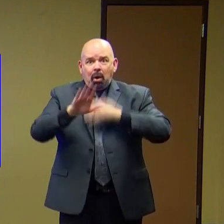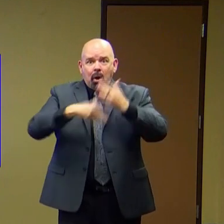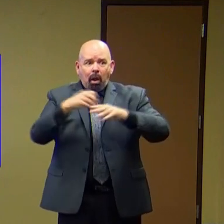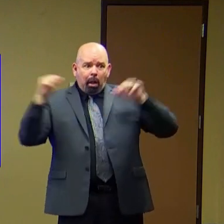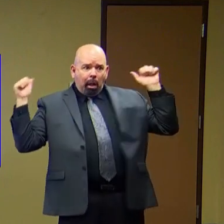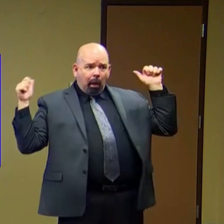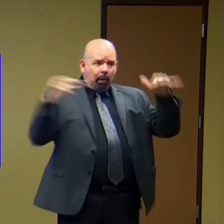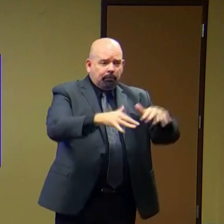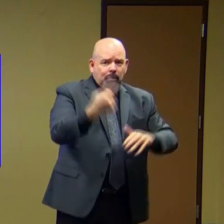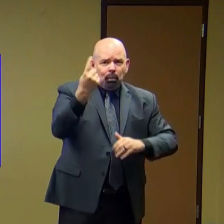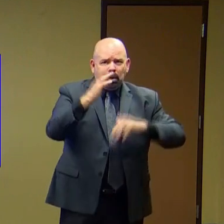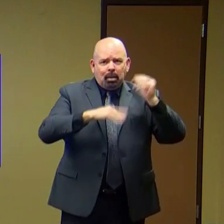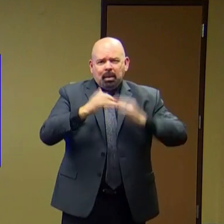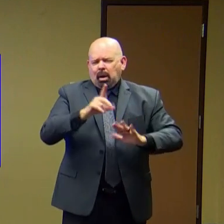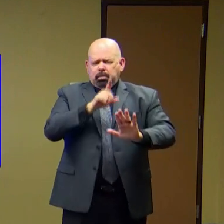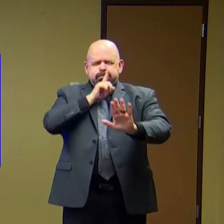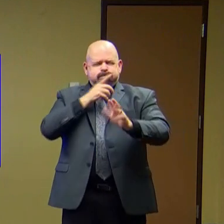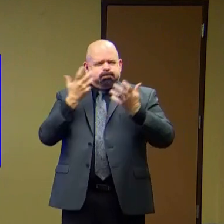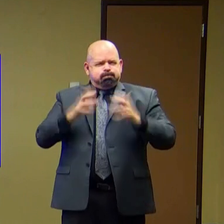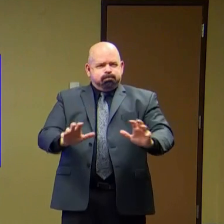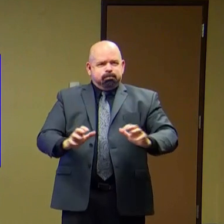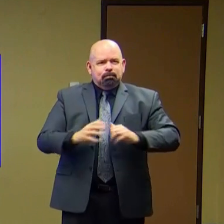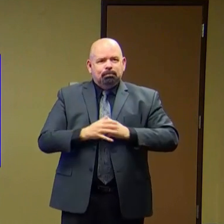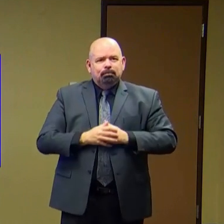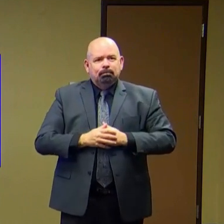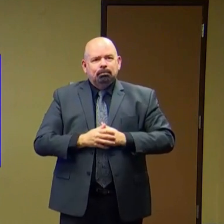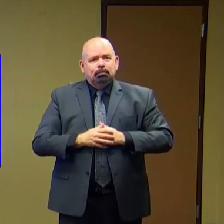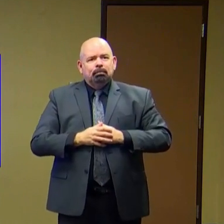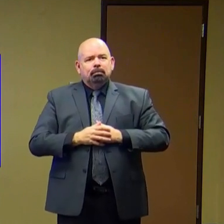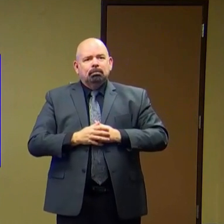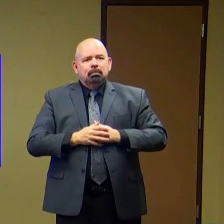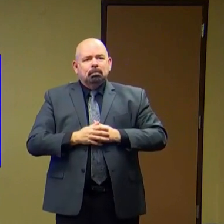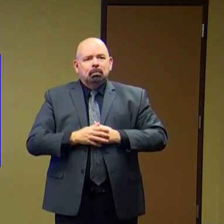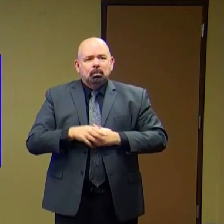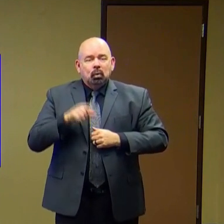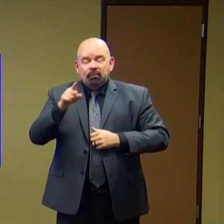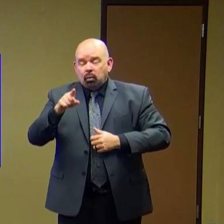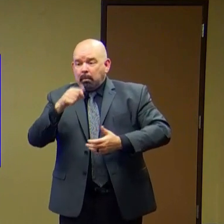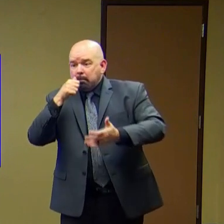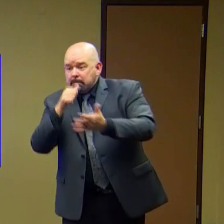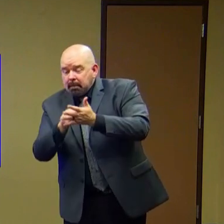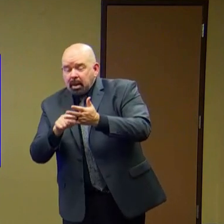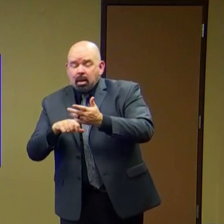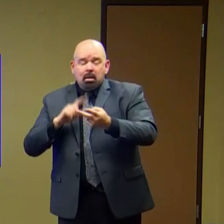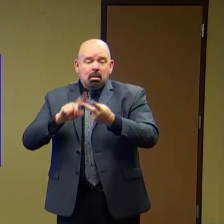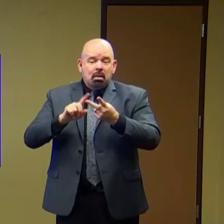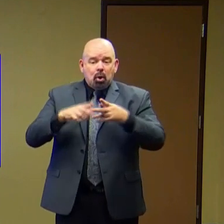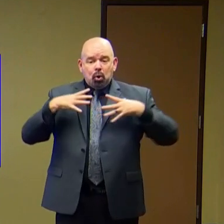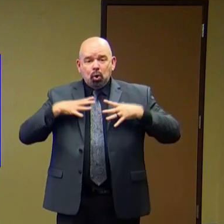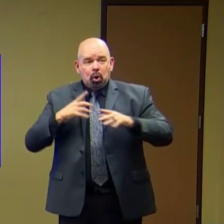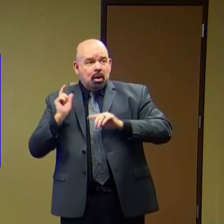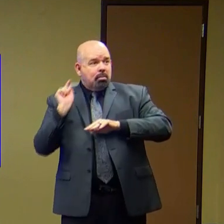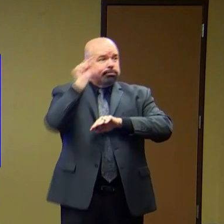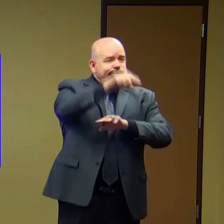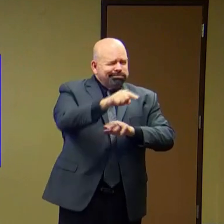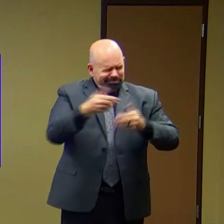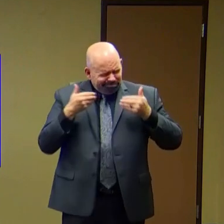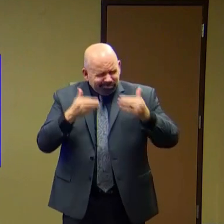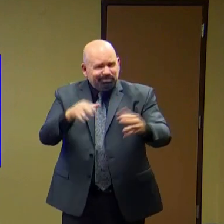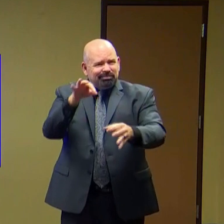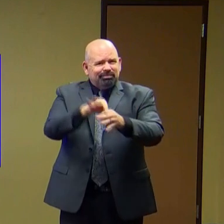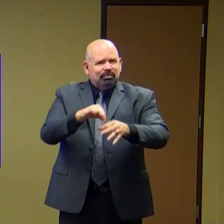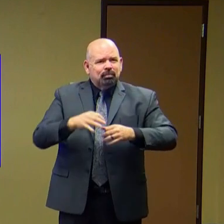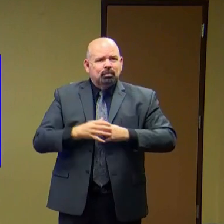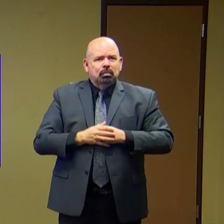explain to you why that is so incredibly important. In the last presidential election, it took people 5